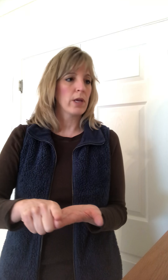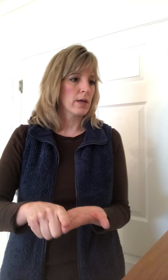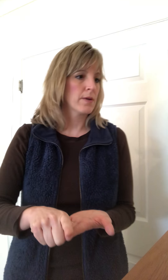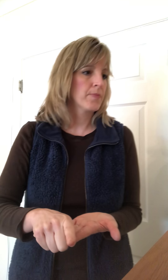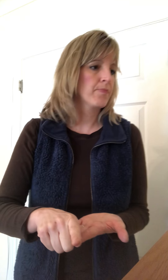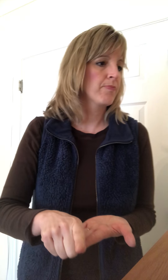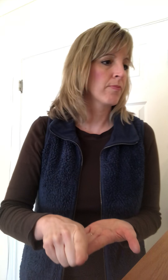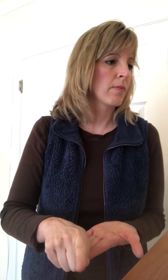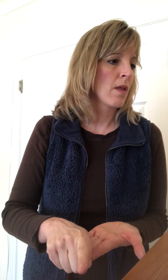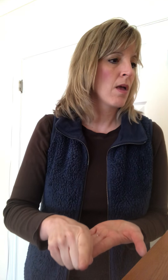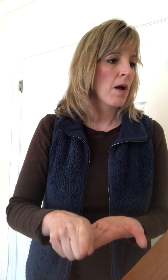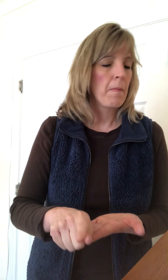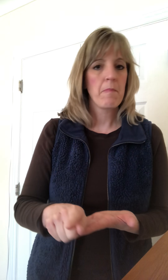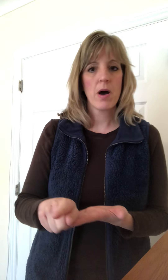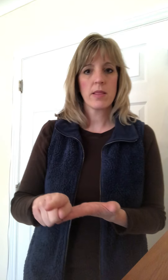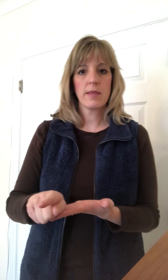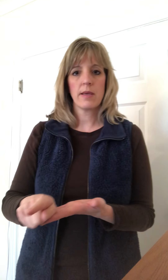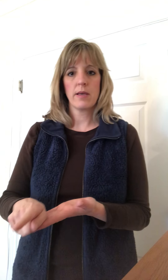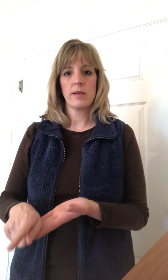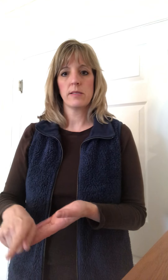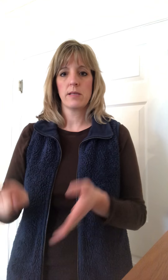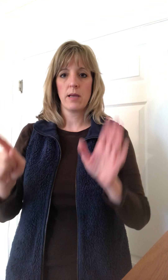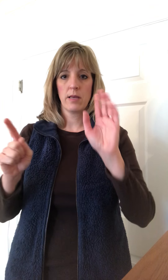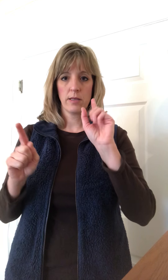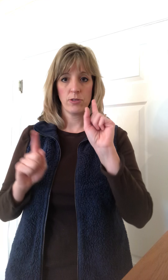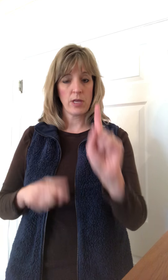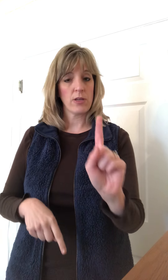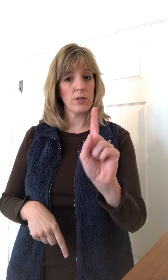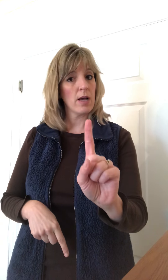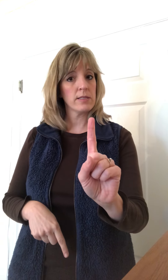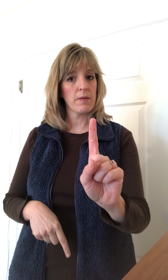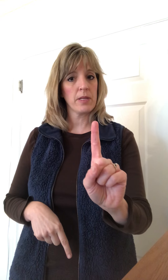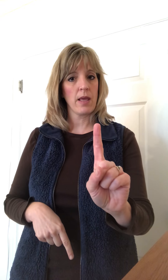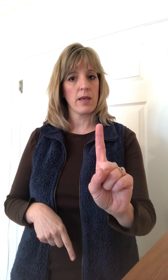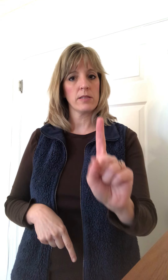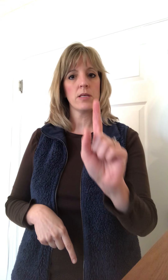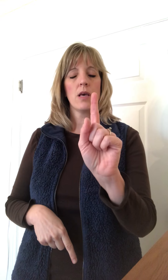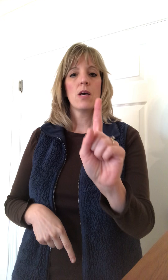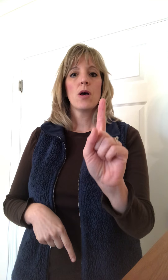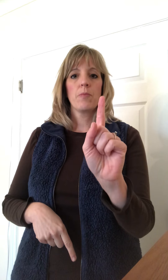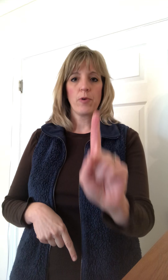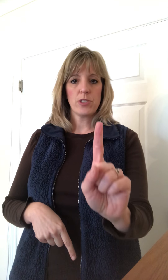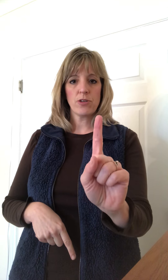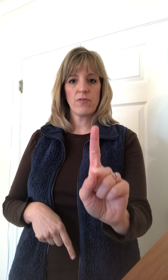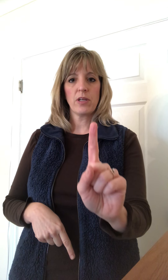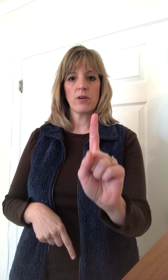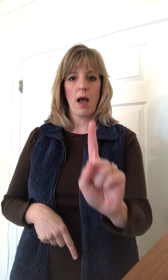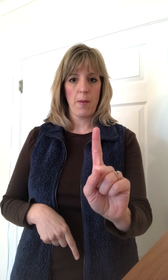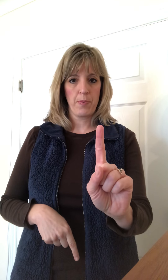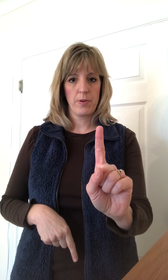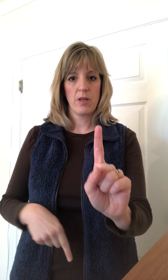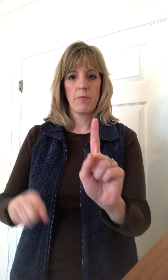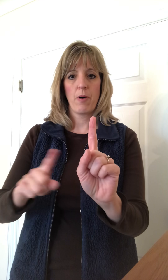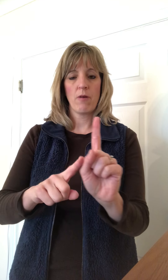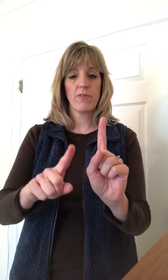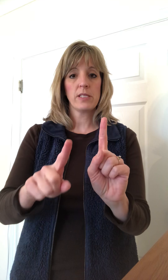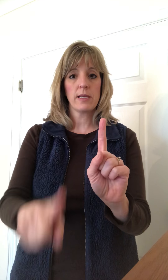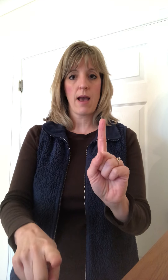weak. Month is you take your non-dominant hand, point your finger up, palm facing